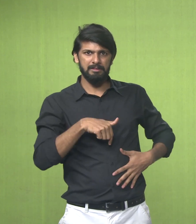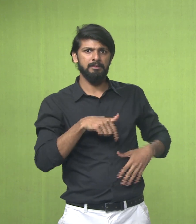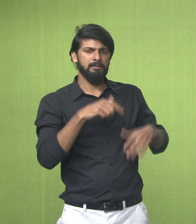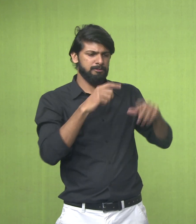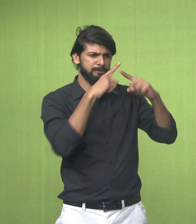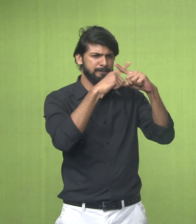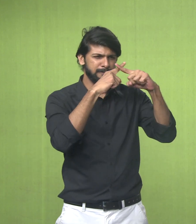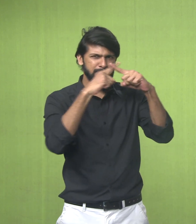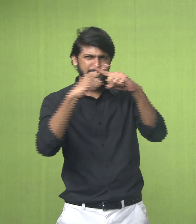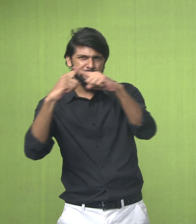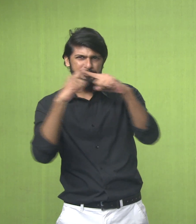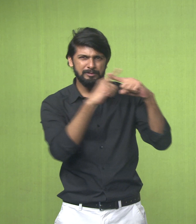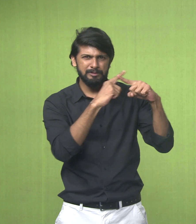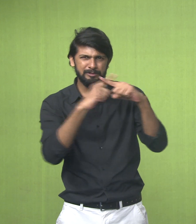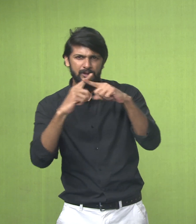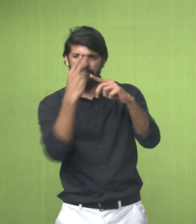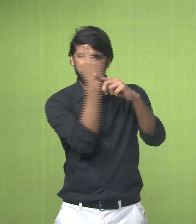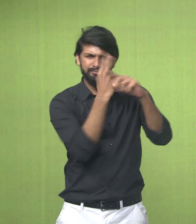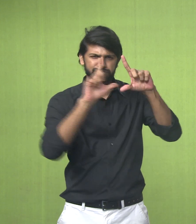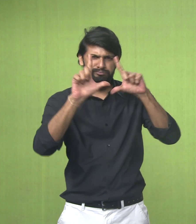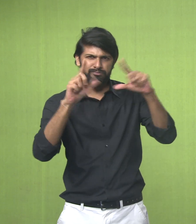has crisscross design.